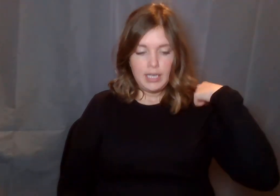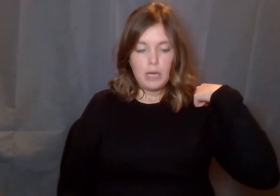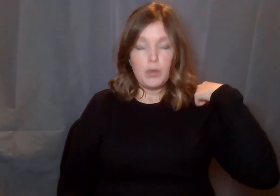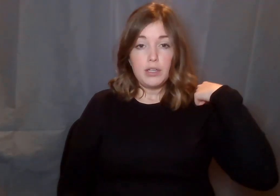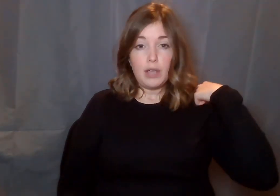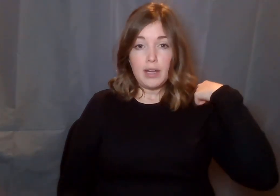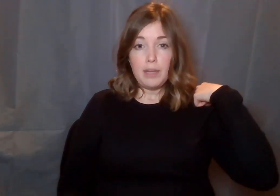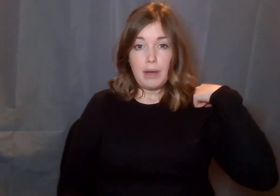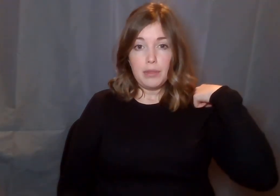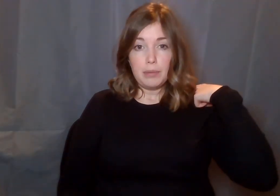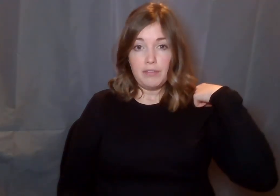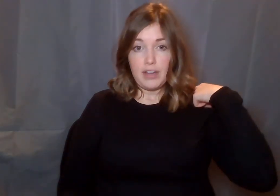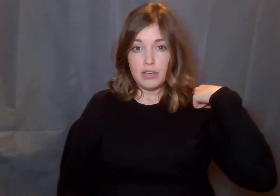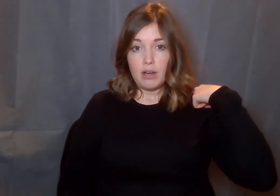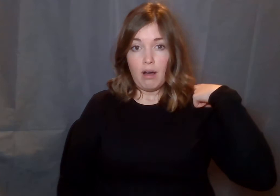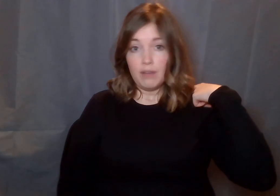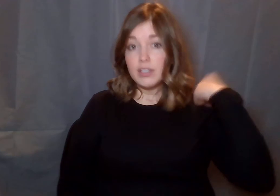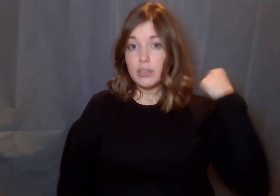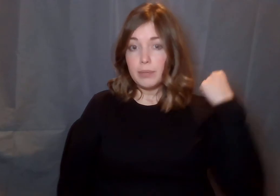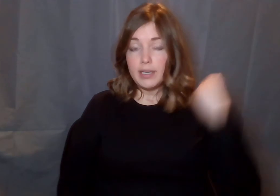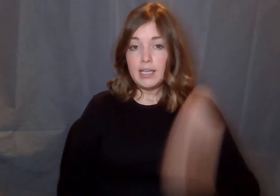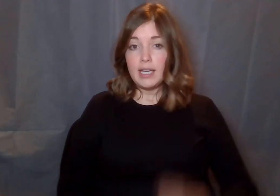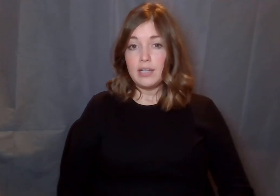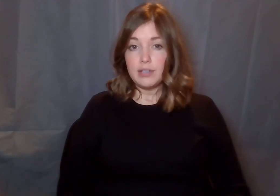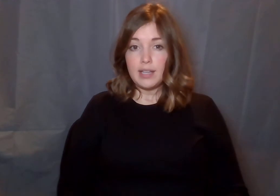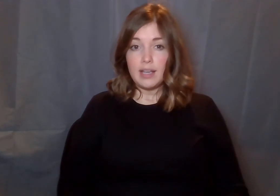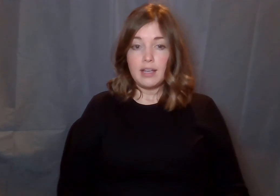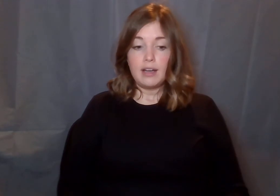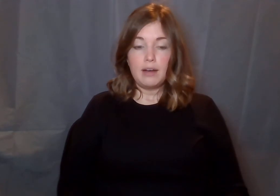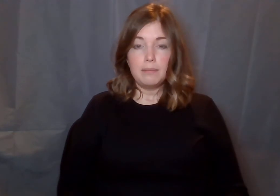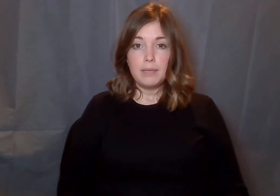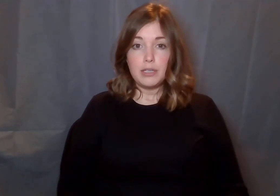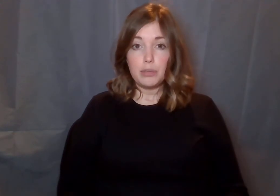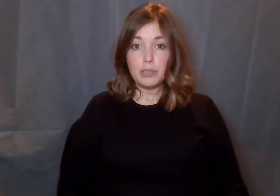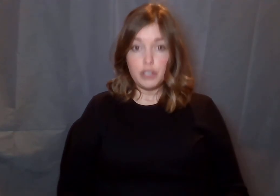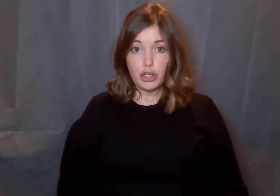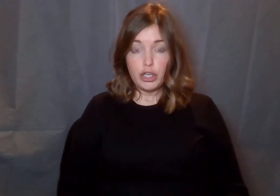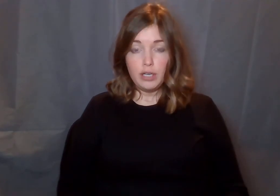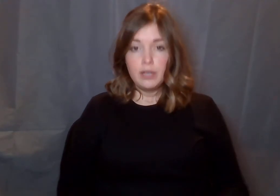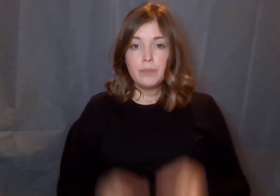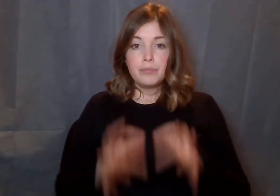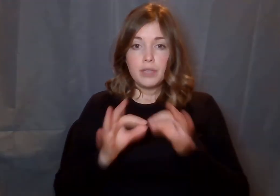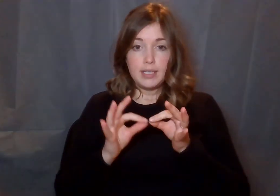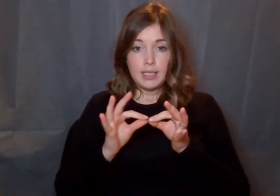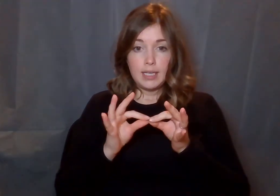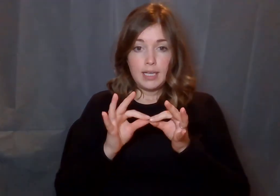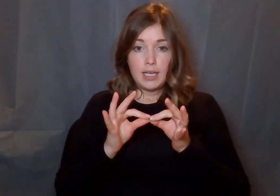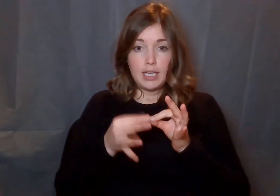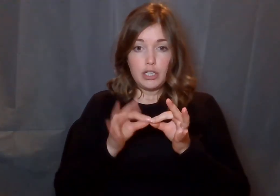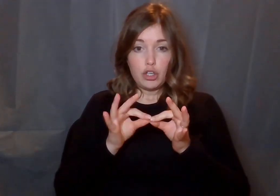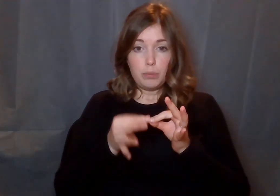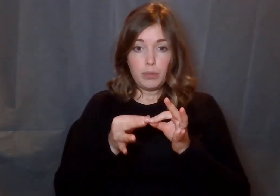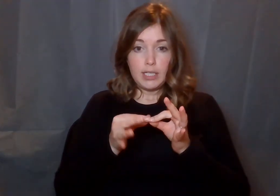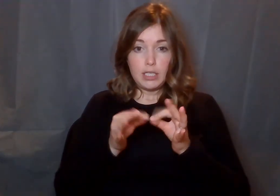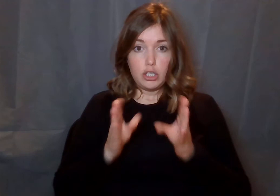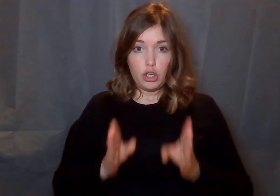When you're talking about the profession of interpreting and you're saying interpreter, it's